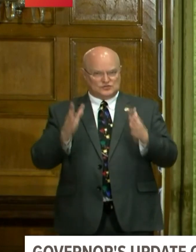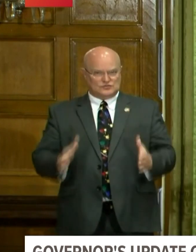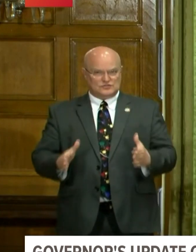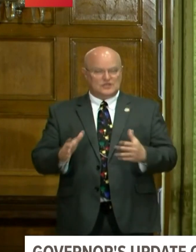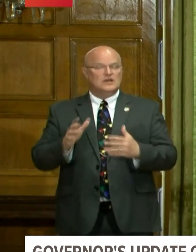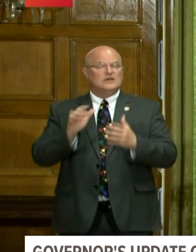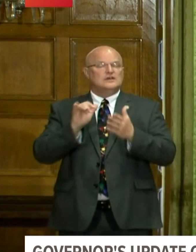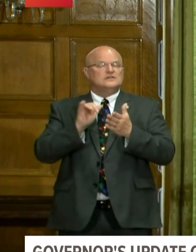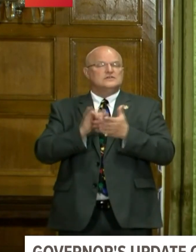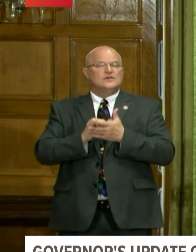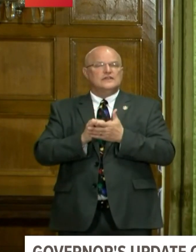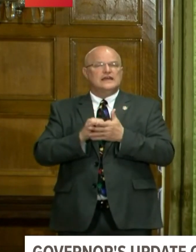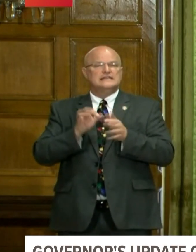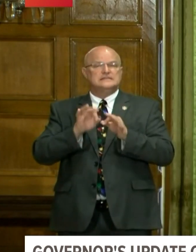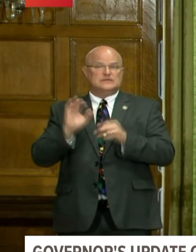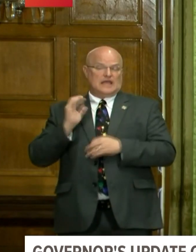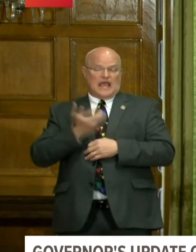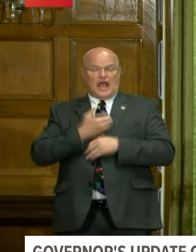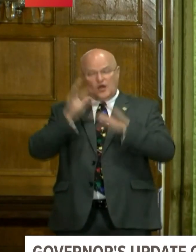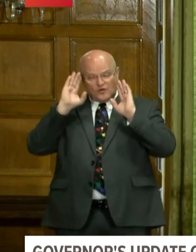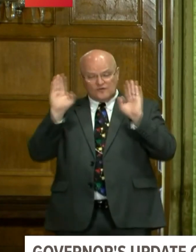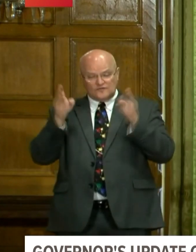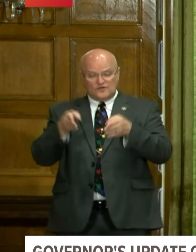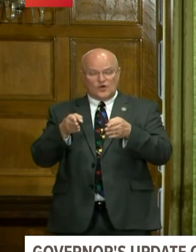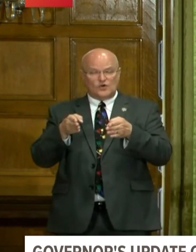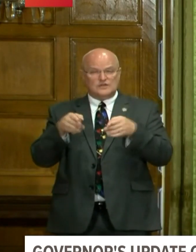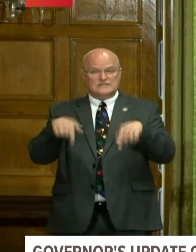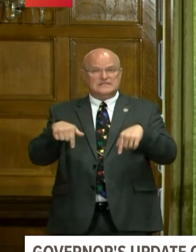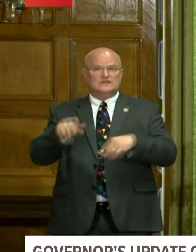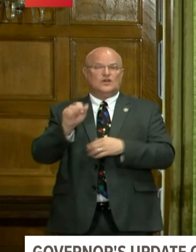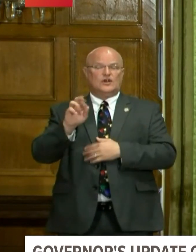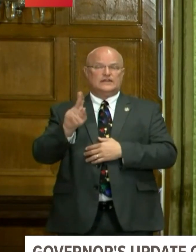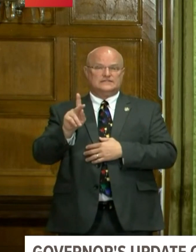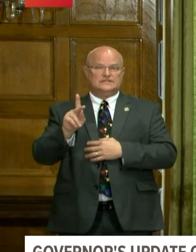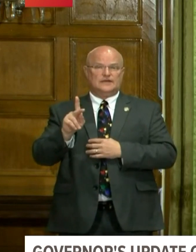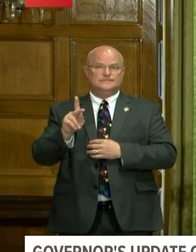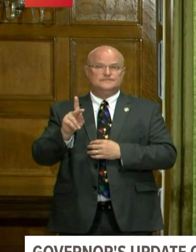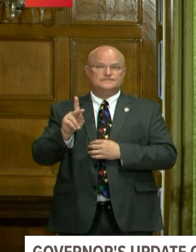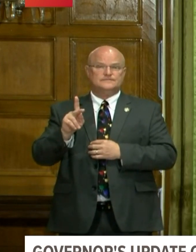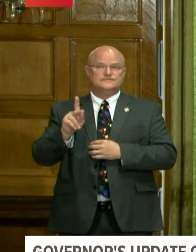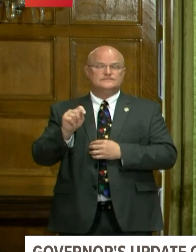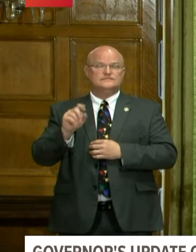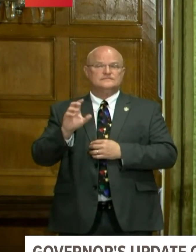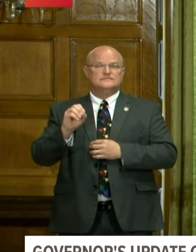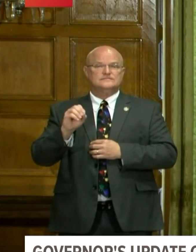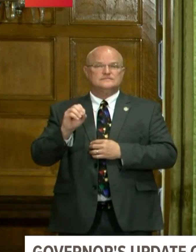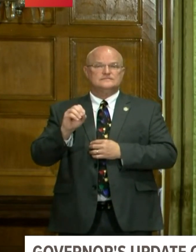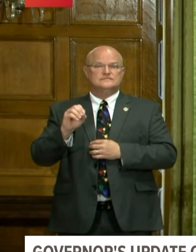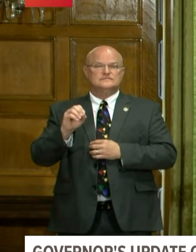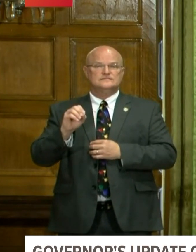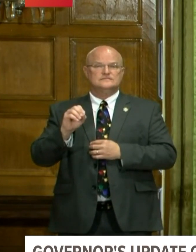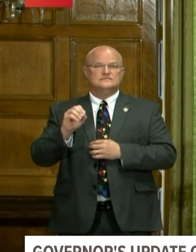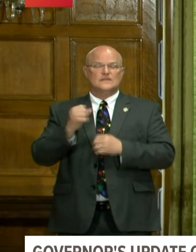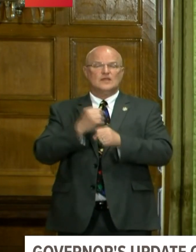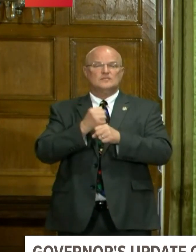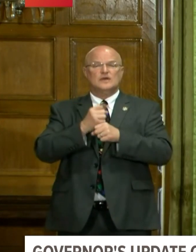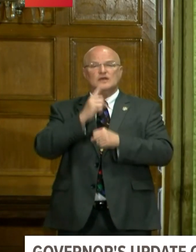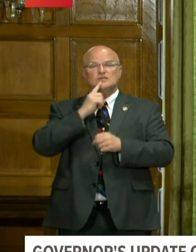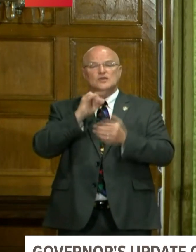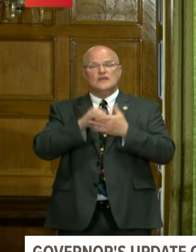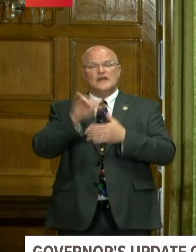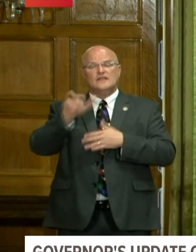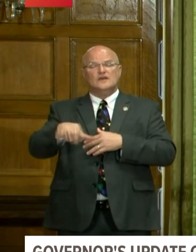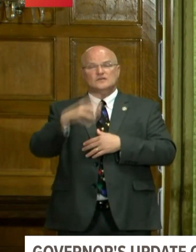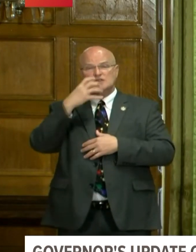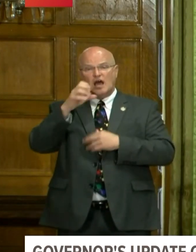and that has just simply been our focus in Arkansas to make sure that those